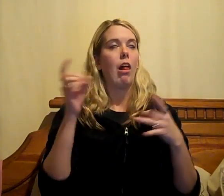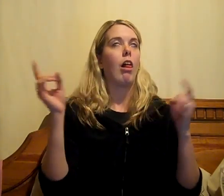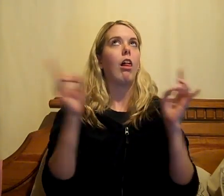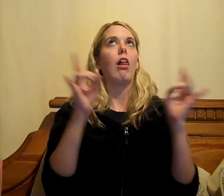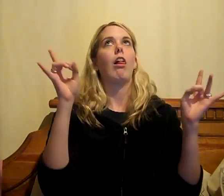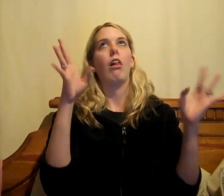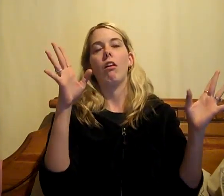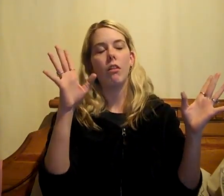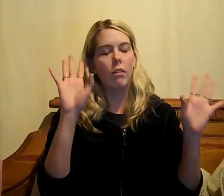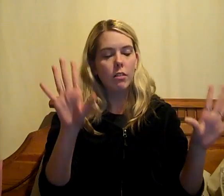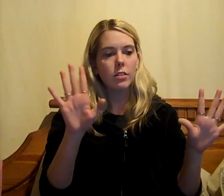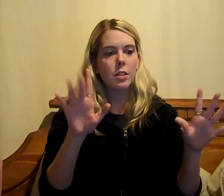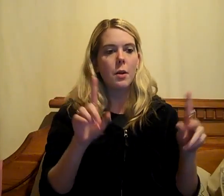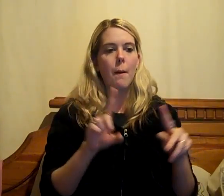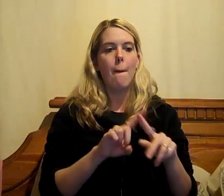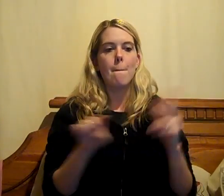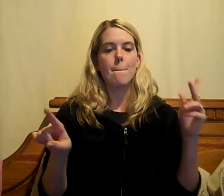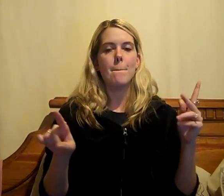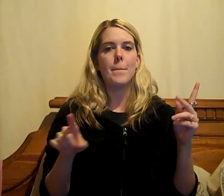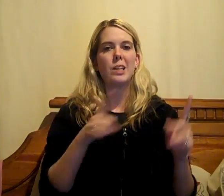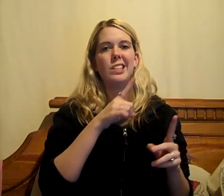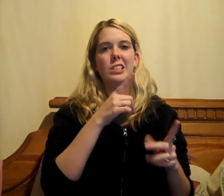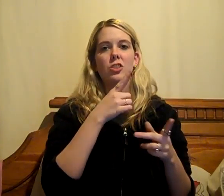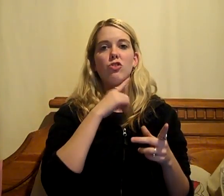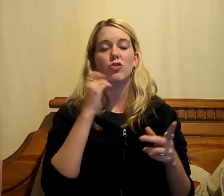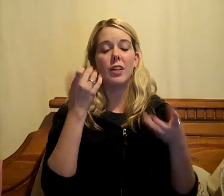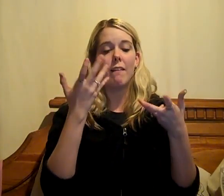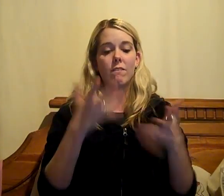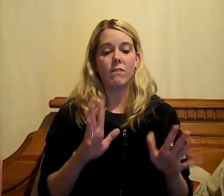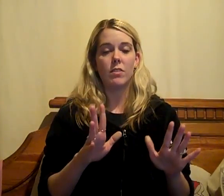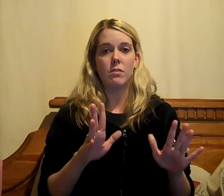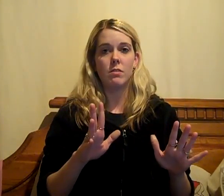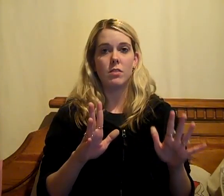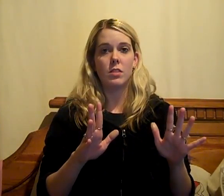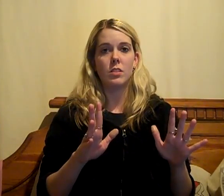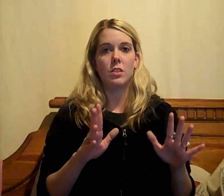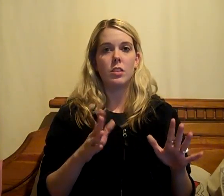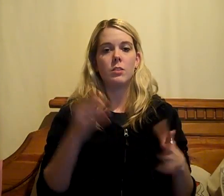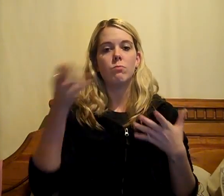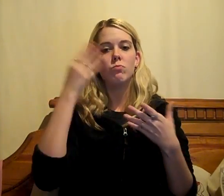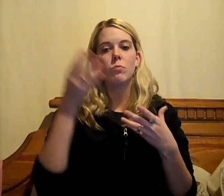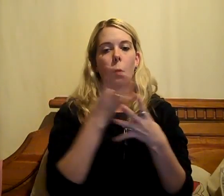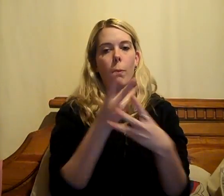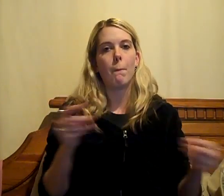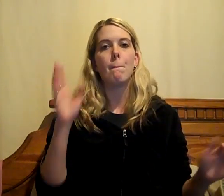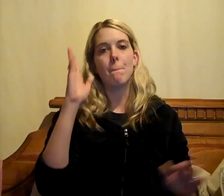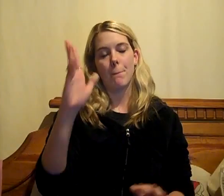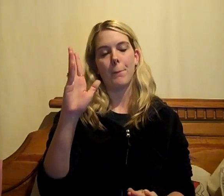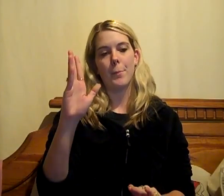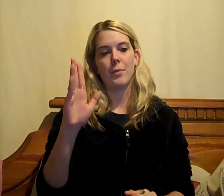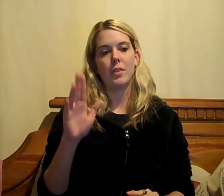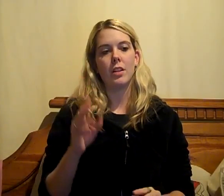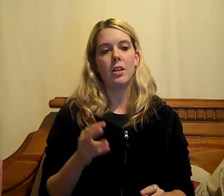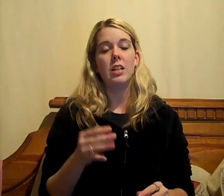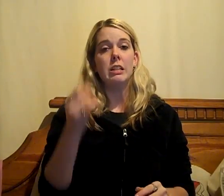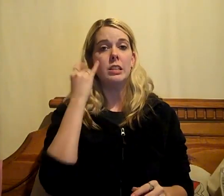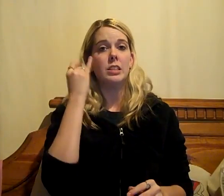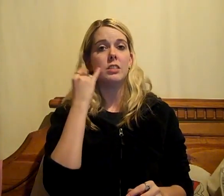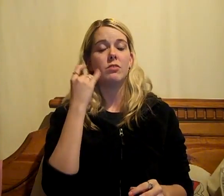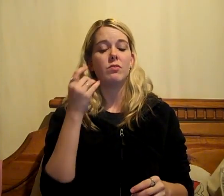So even if you're doing this on someone, like, warn them, okay, this is going to like stink for a minute. It's just got this stink. So you can